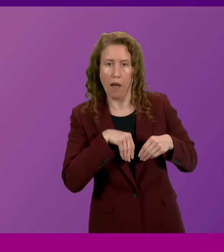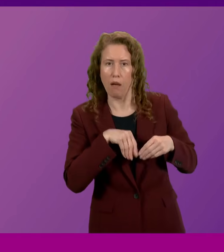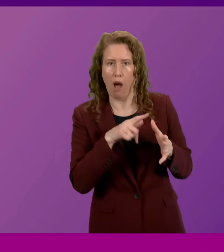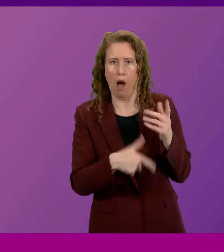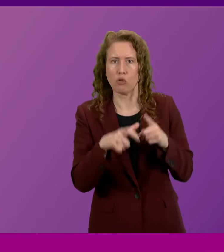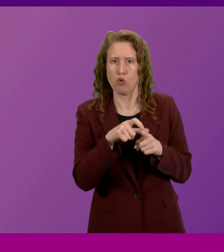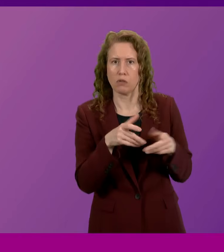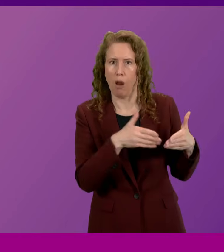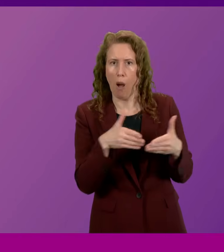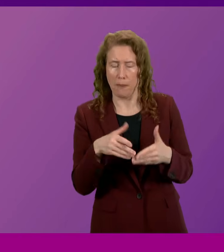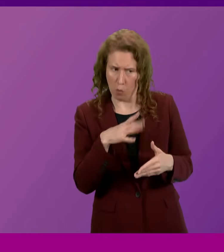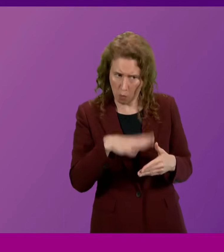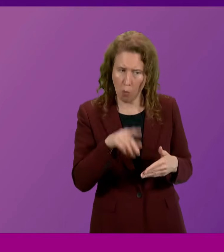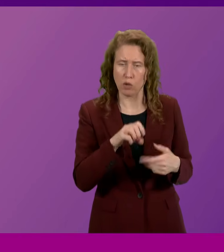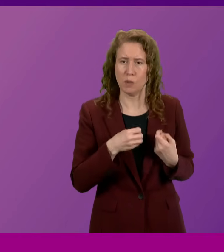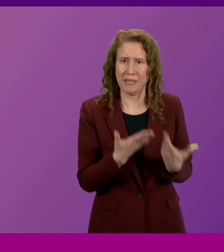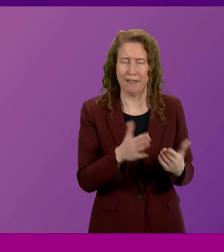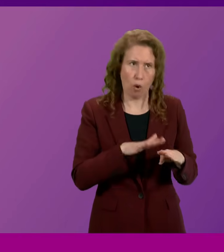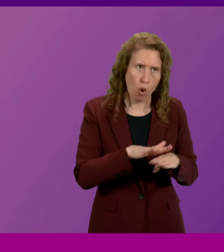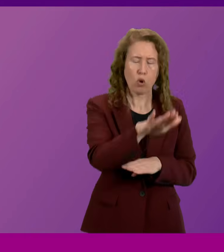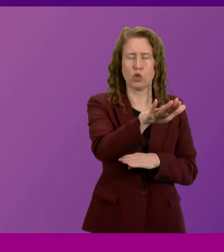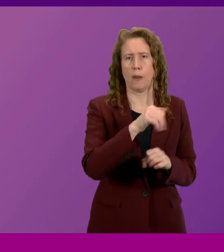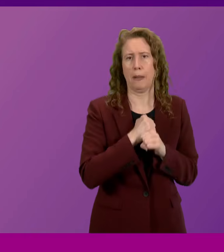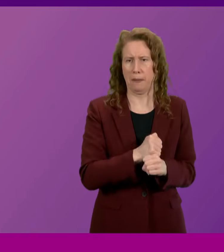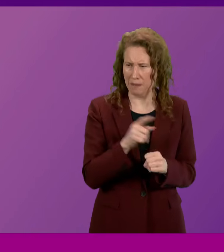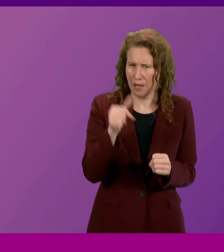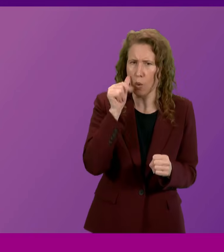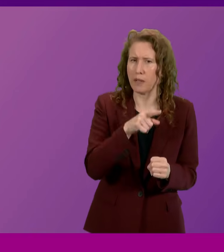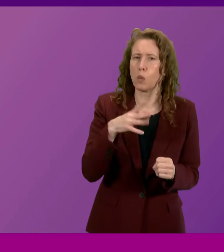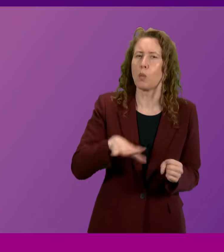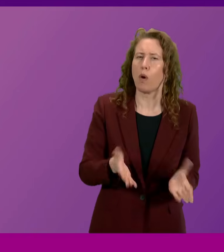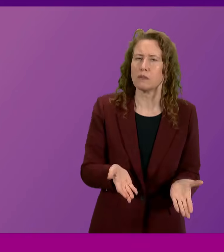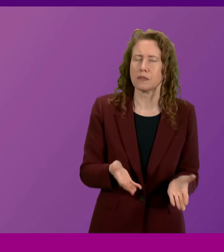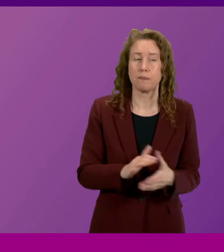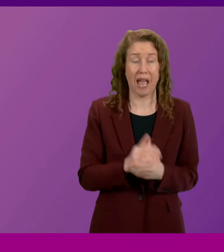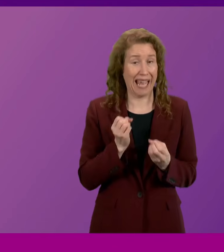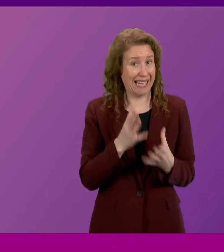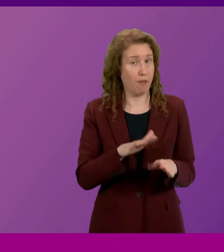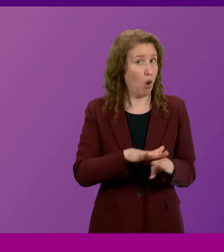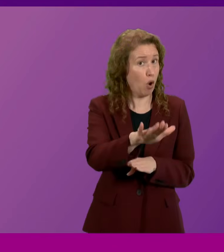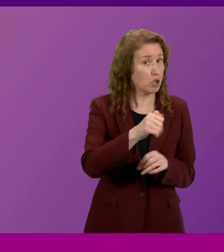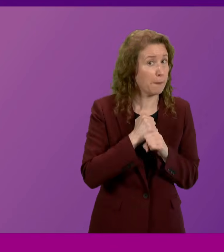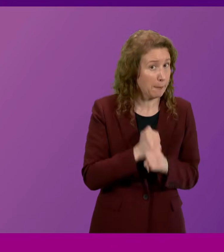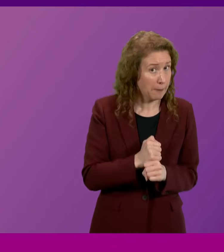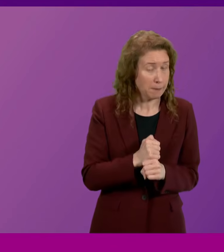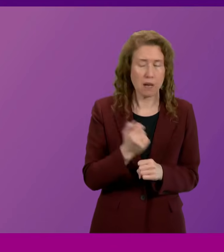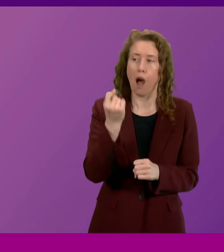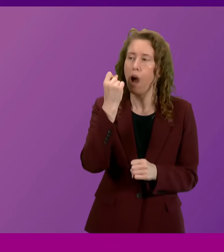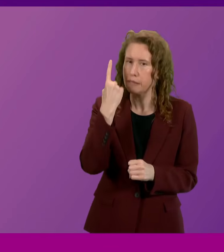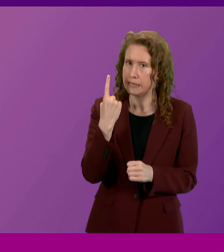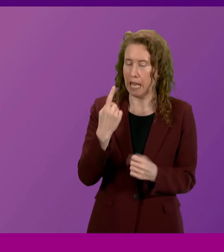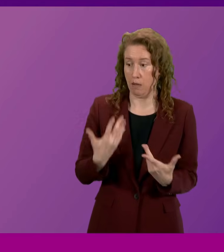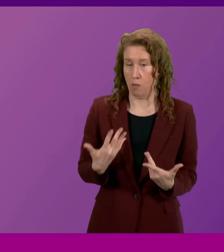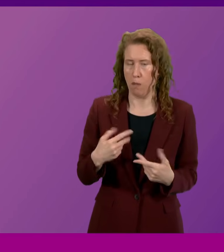the long-term commitment to be given that Katie Clark seeks. And I give that long-term commitment. I understand